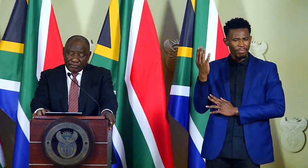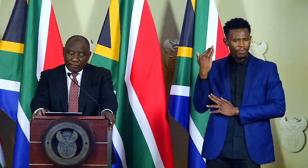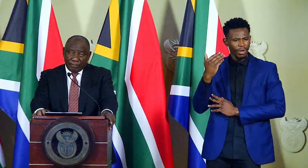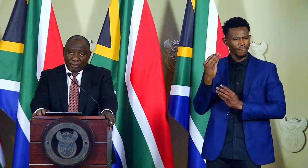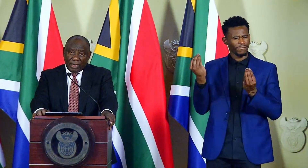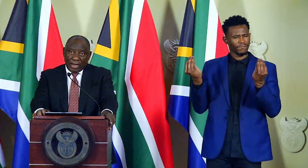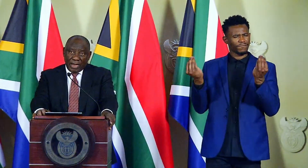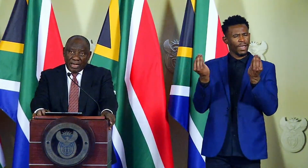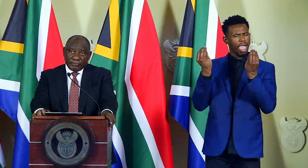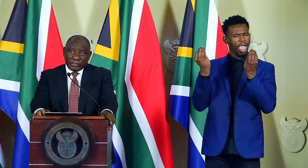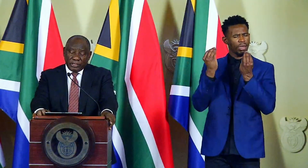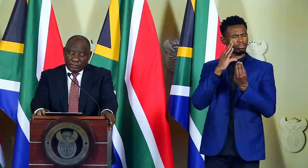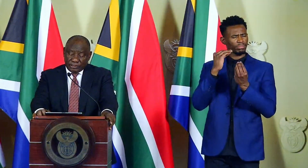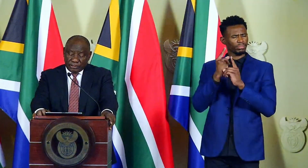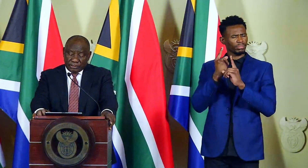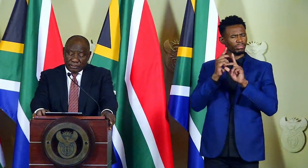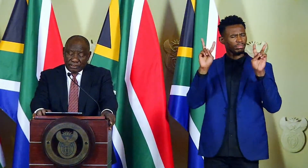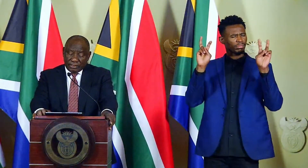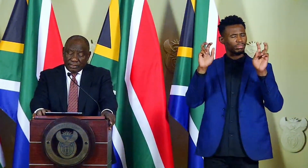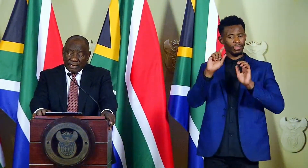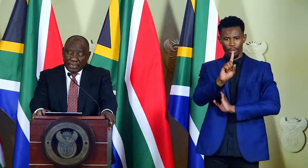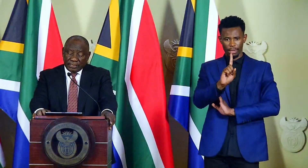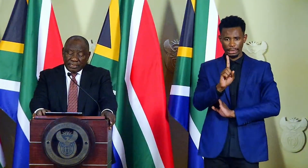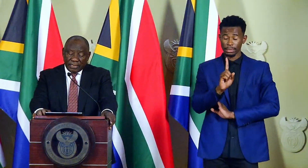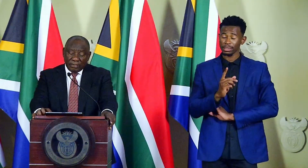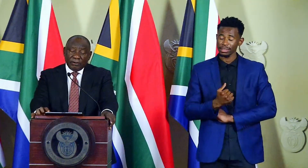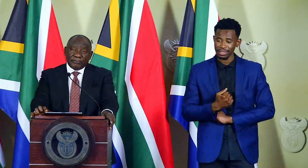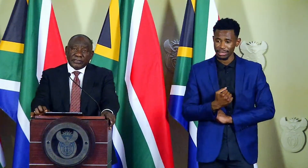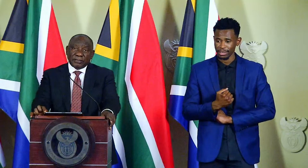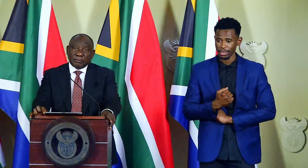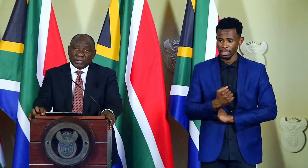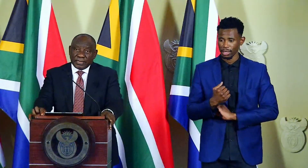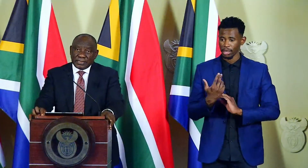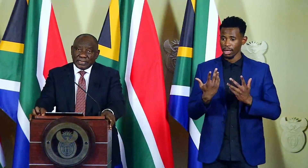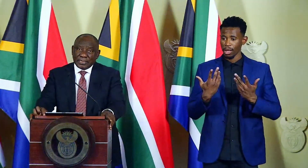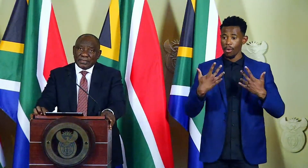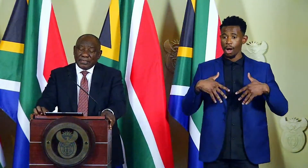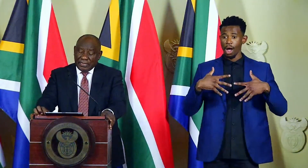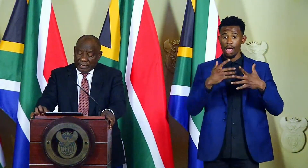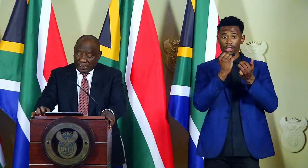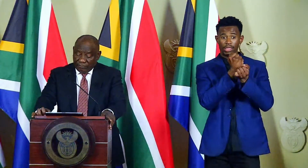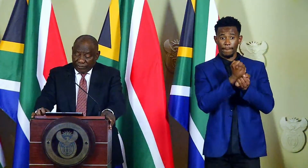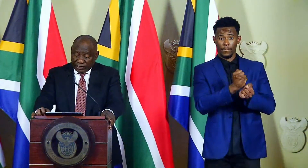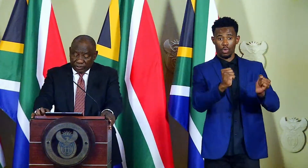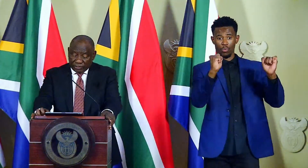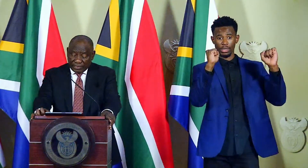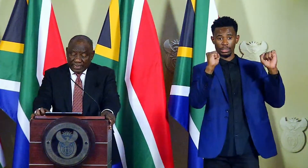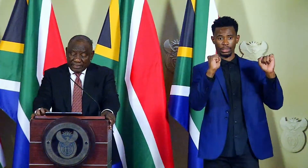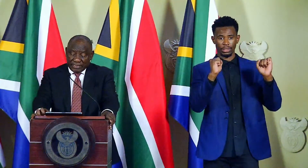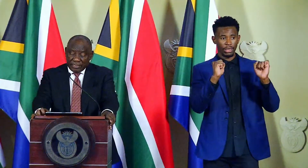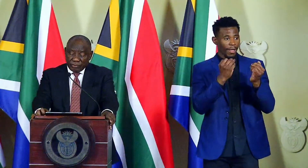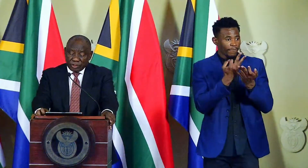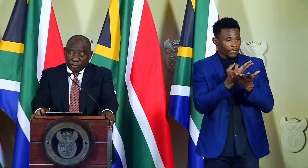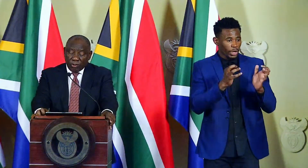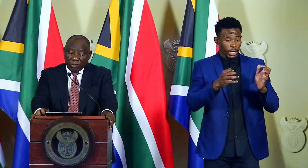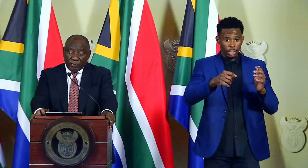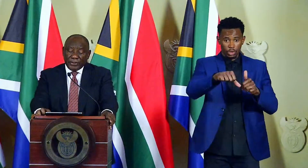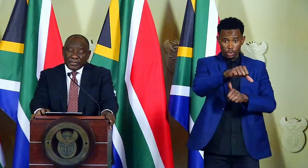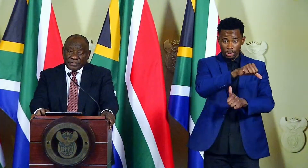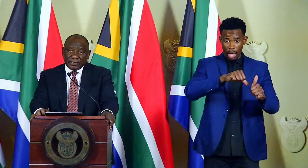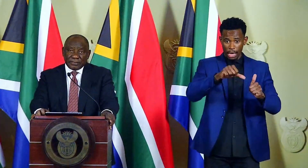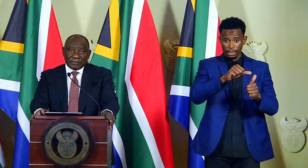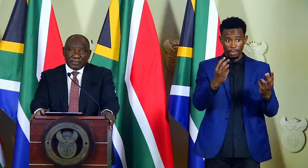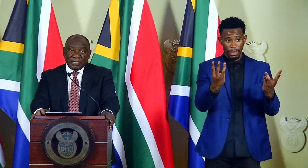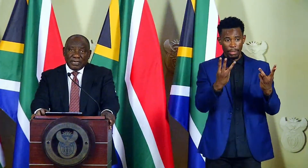was, "I have cherished the ideal of a democratic and free society in which